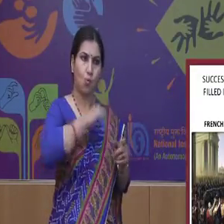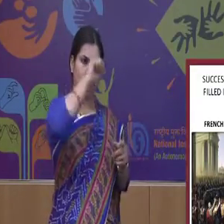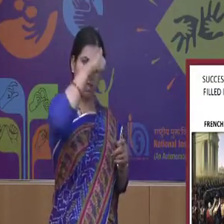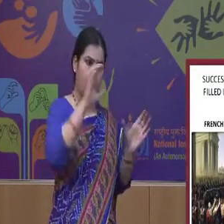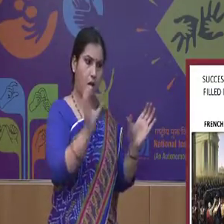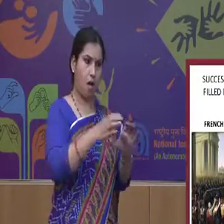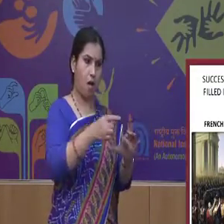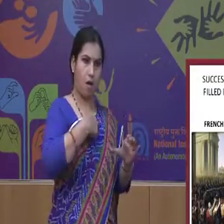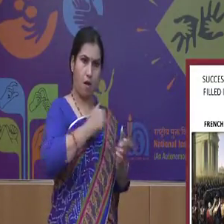nationalism.